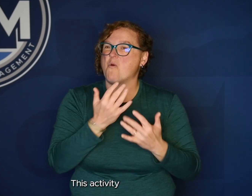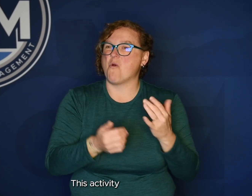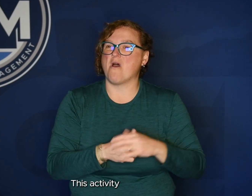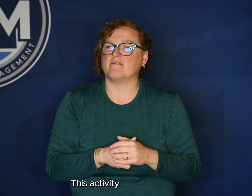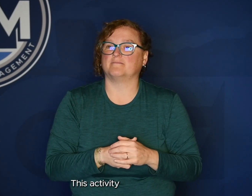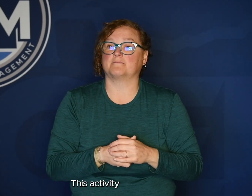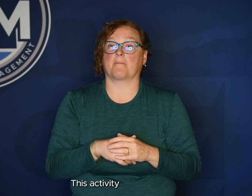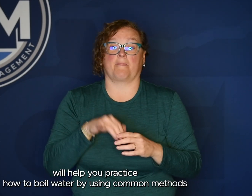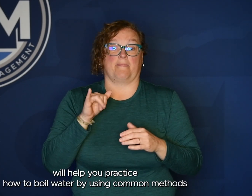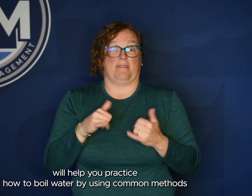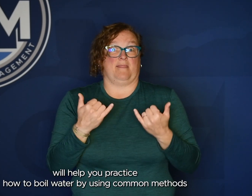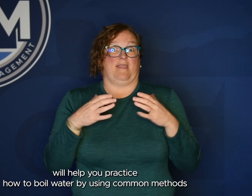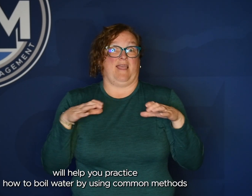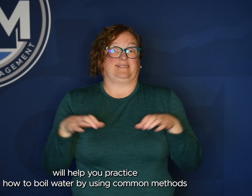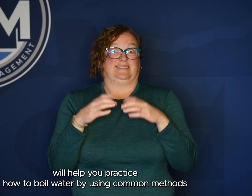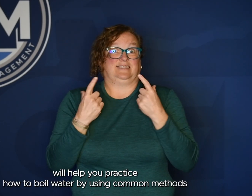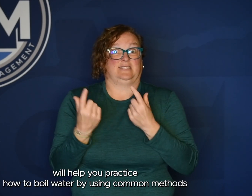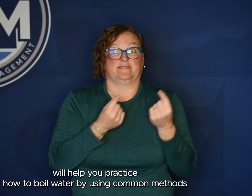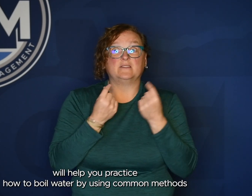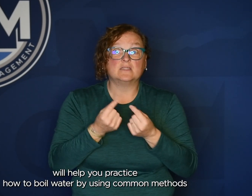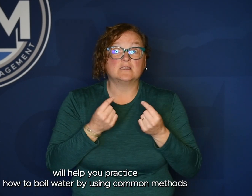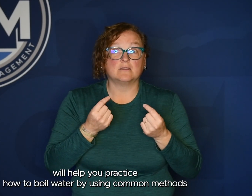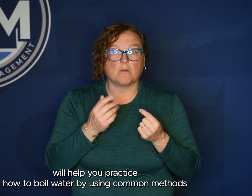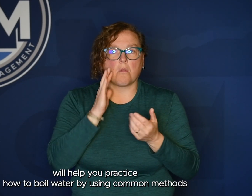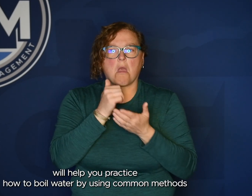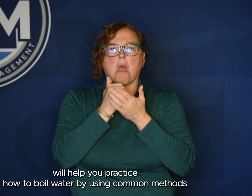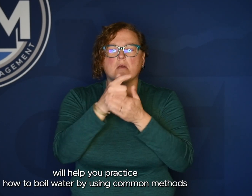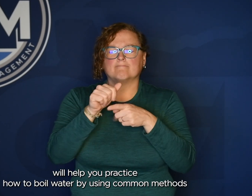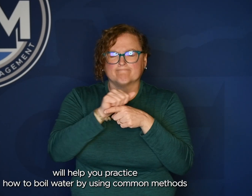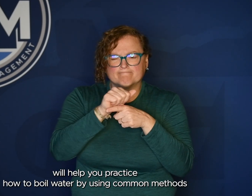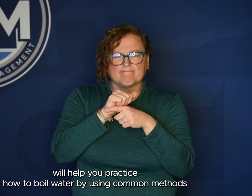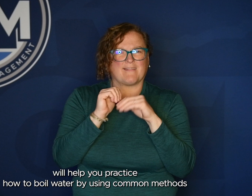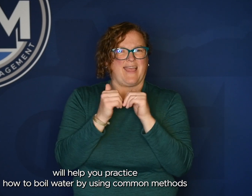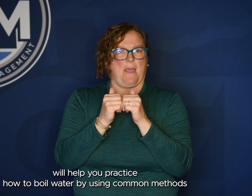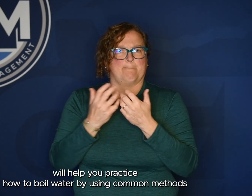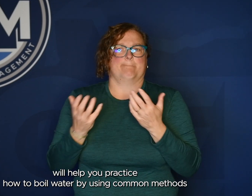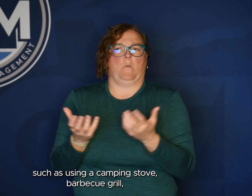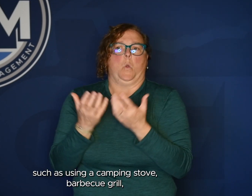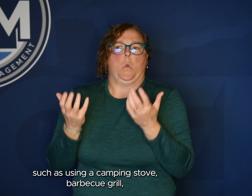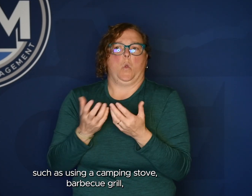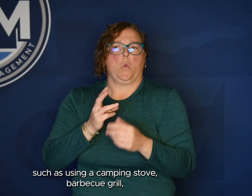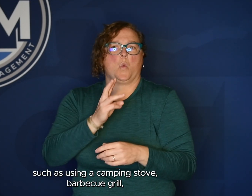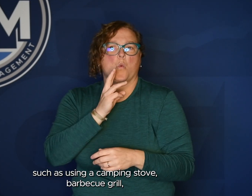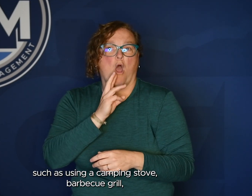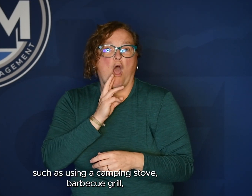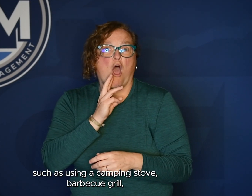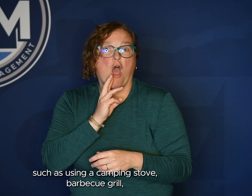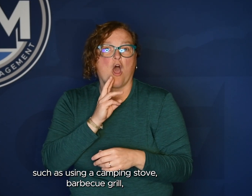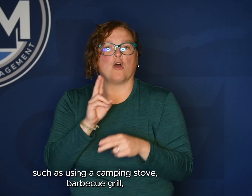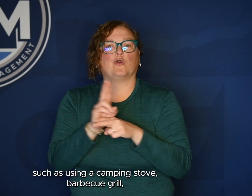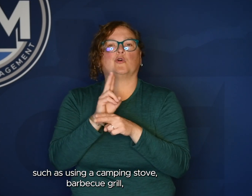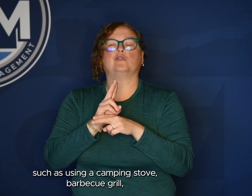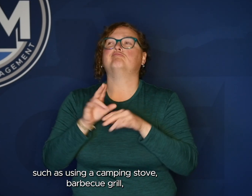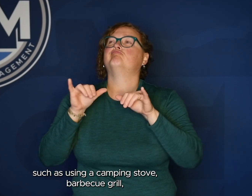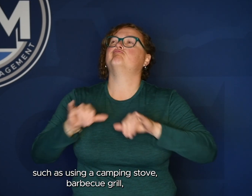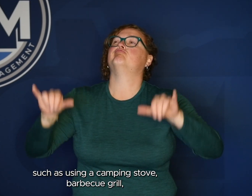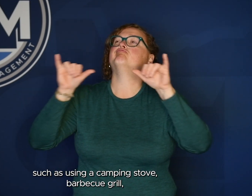This activity will help you practice how to boil water by using common methods, such as using a camping stove,